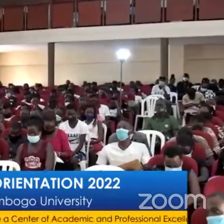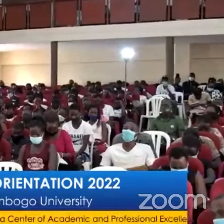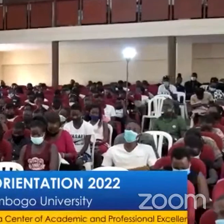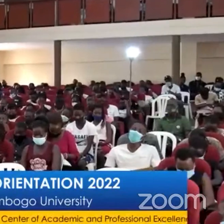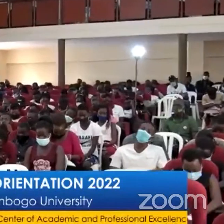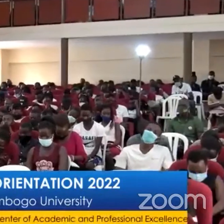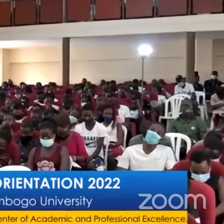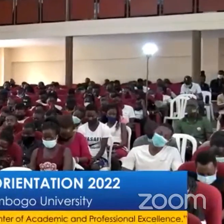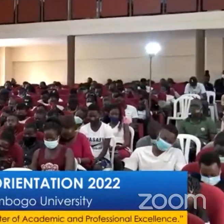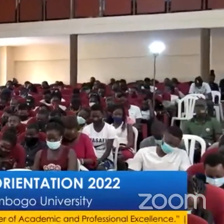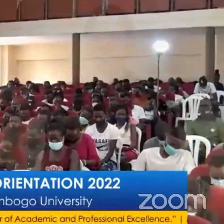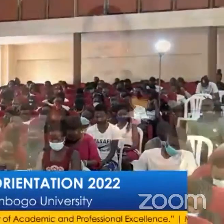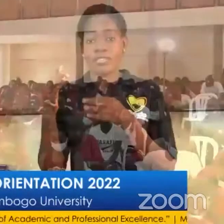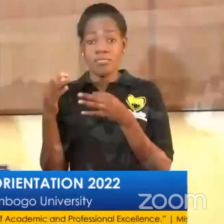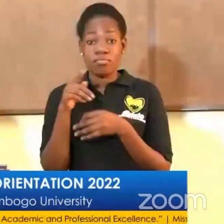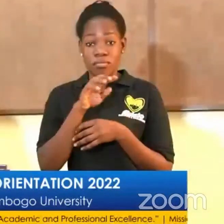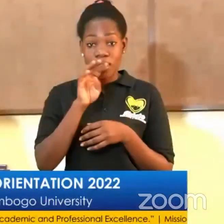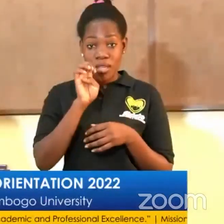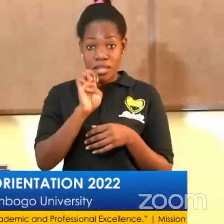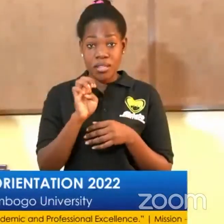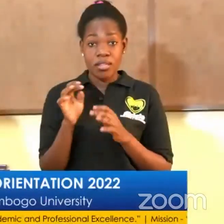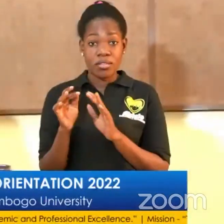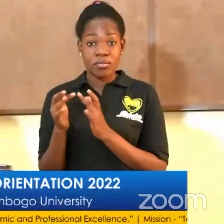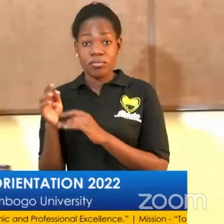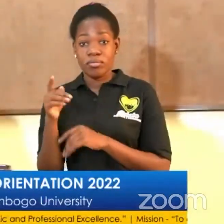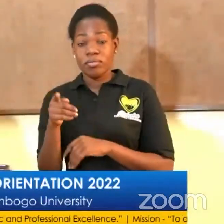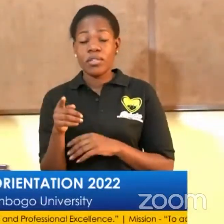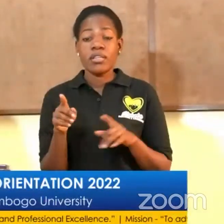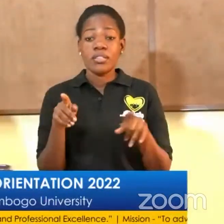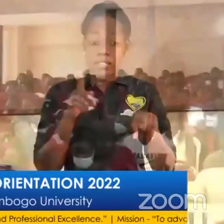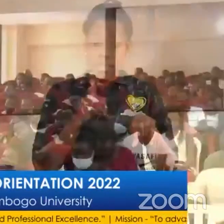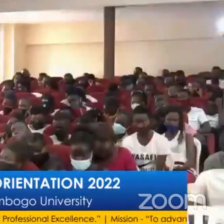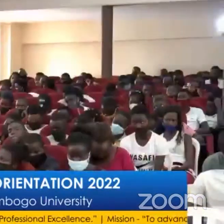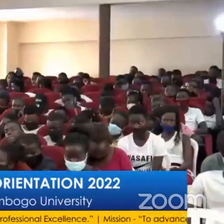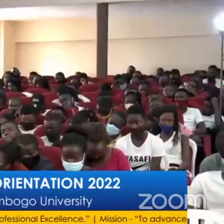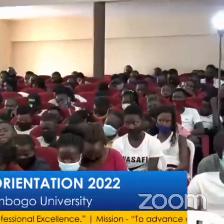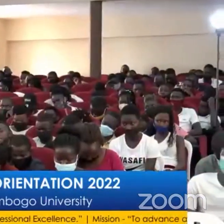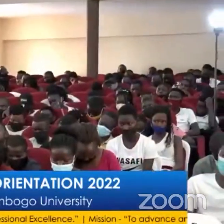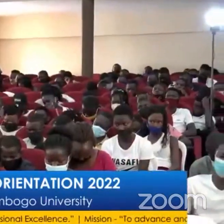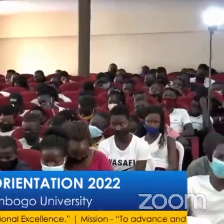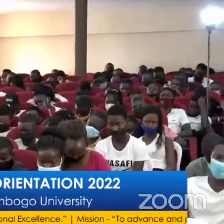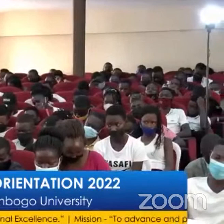when ICT is here, please pay attention to them.